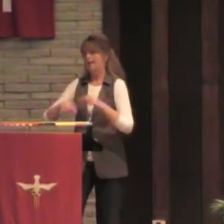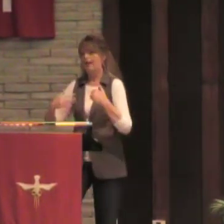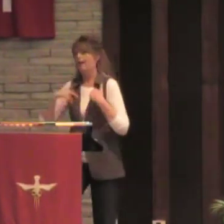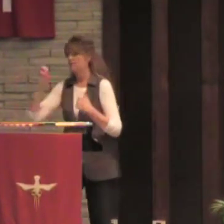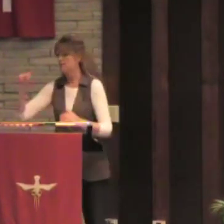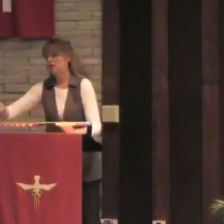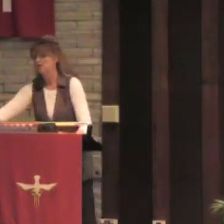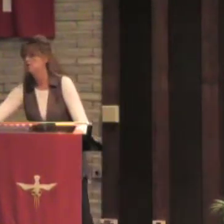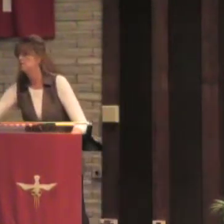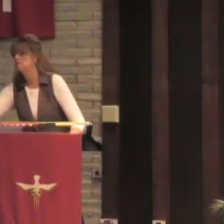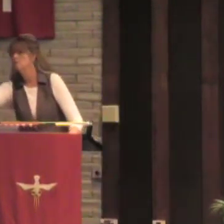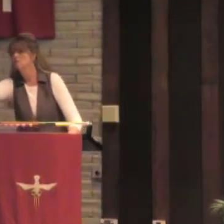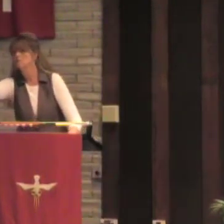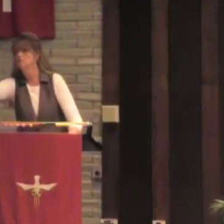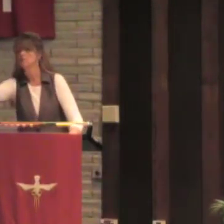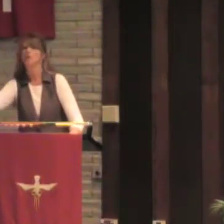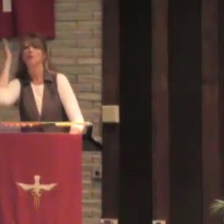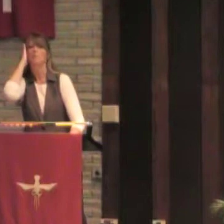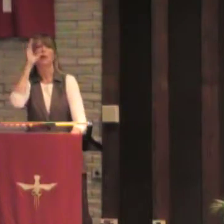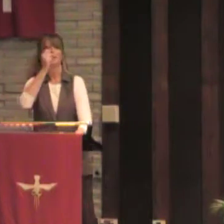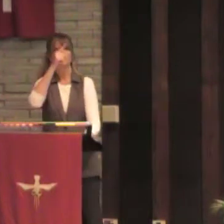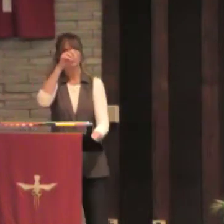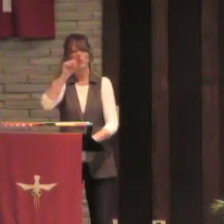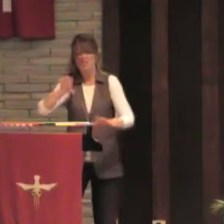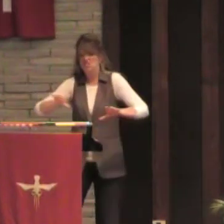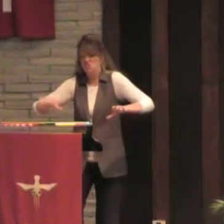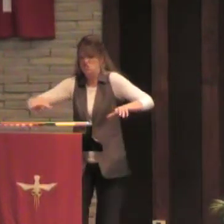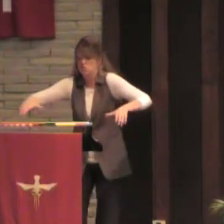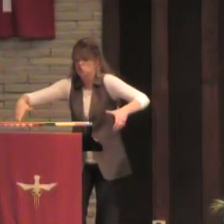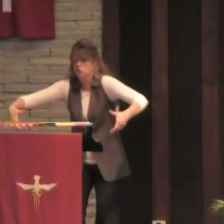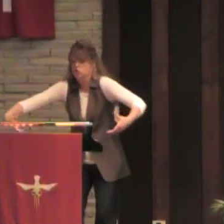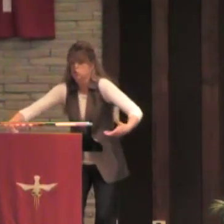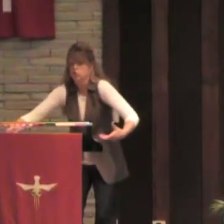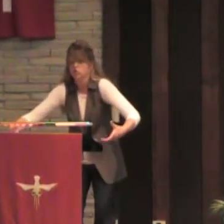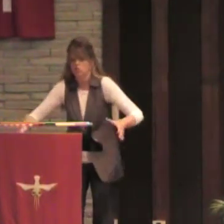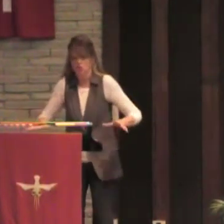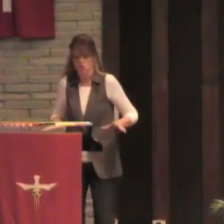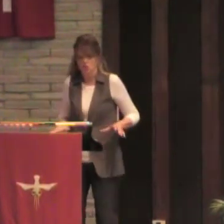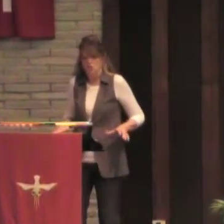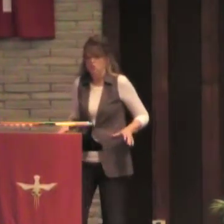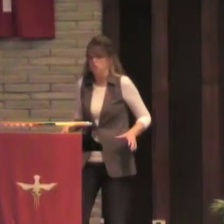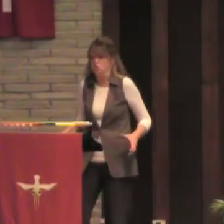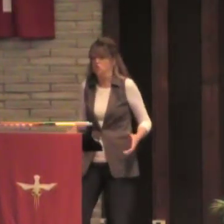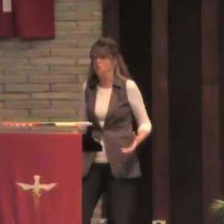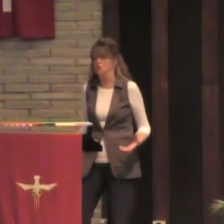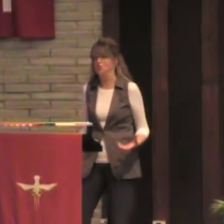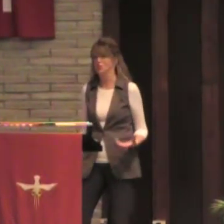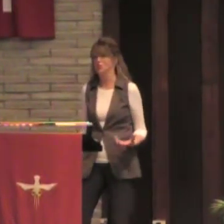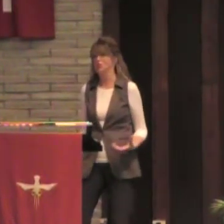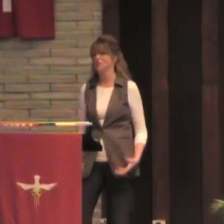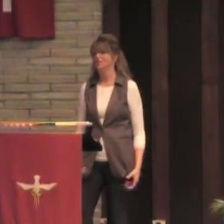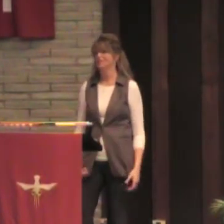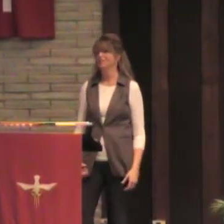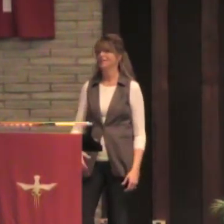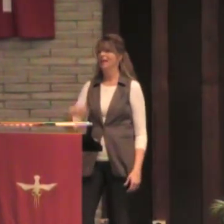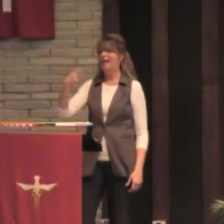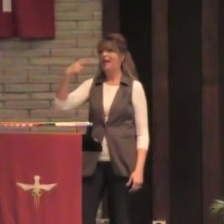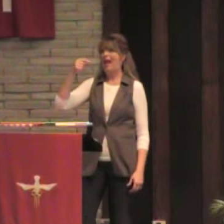exaggerating. They couldn't have any dust anywhere. The bed sheets had to be